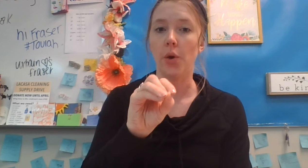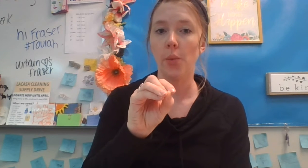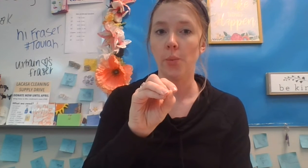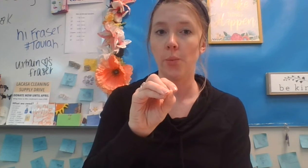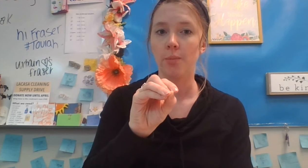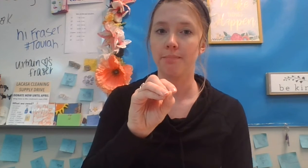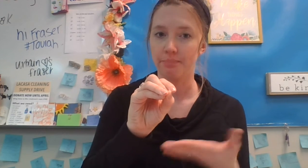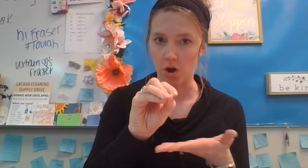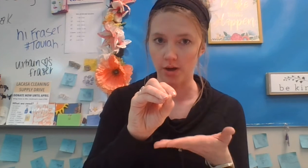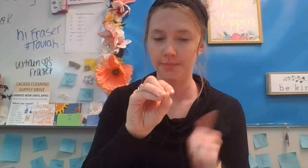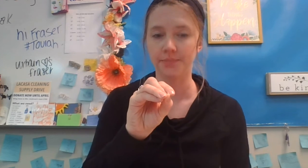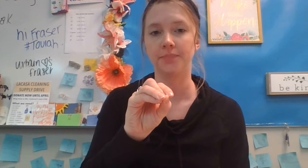810, pause.